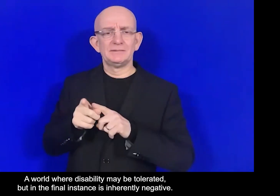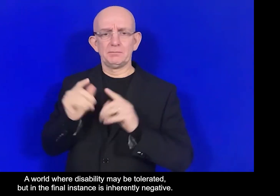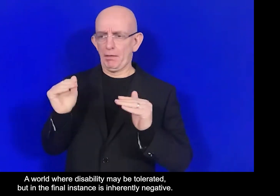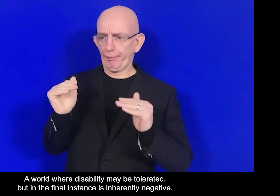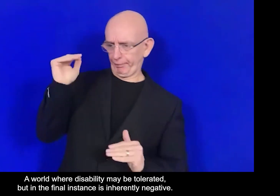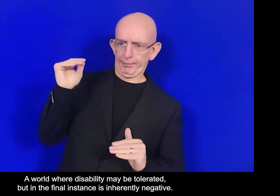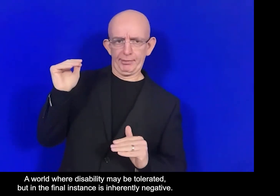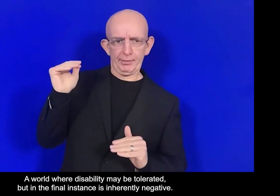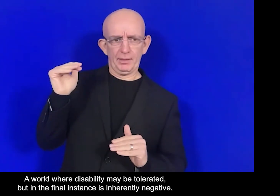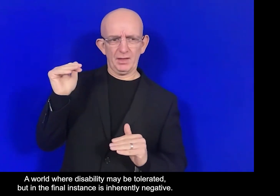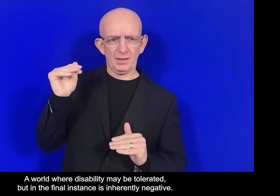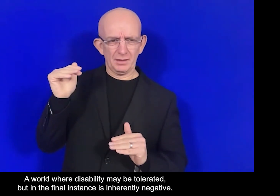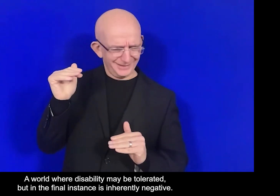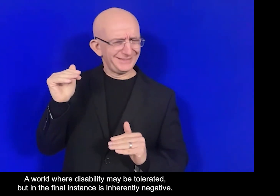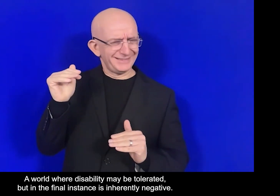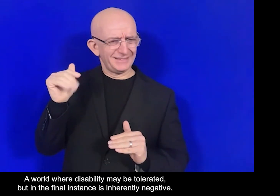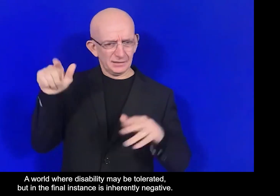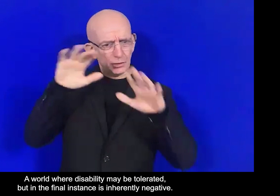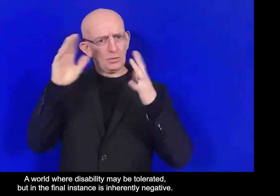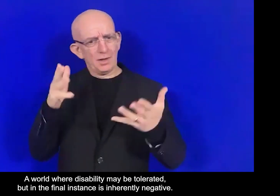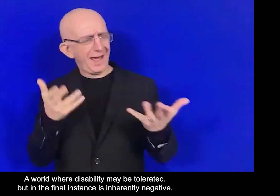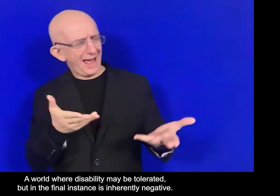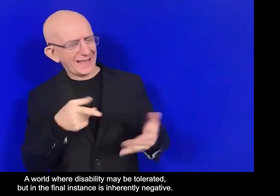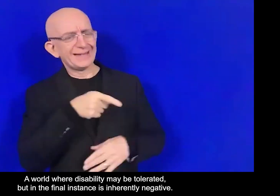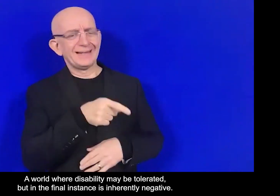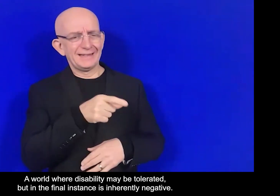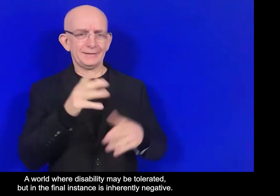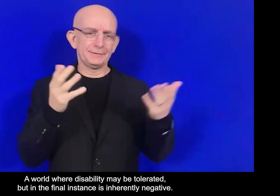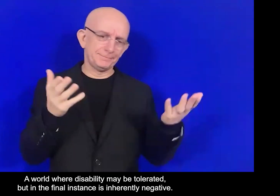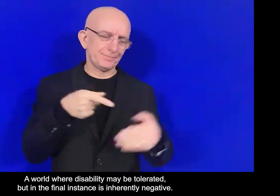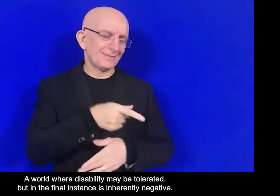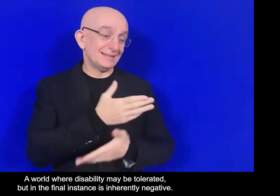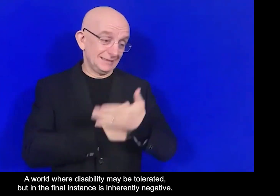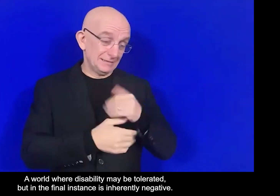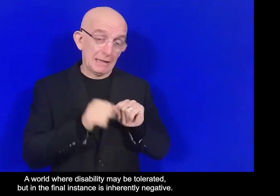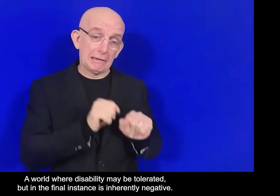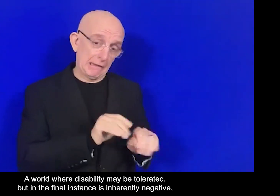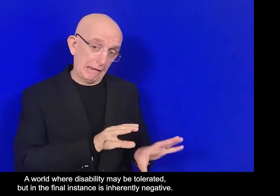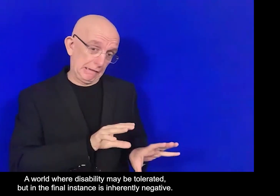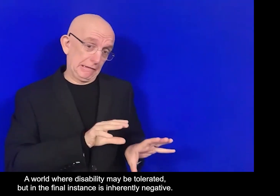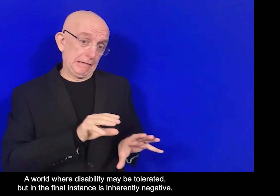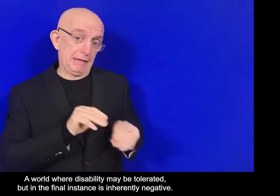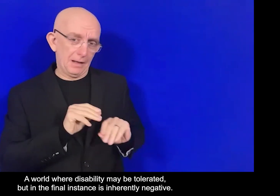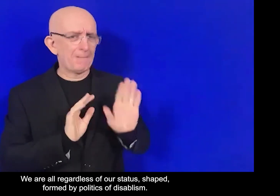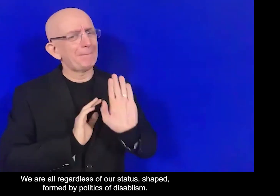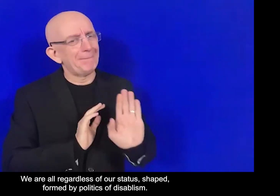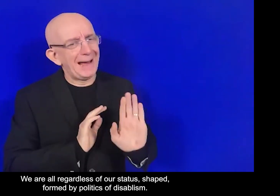tolerated, but in the final instance is inherently negative.